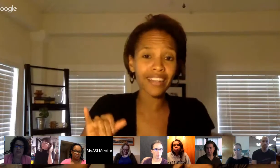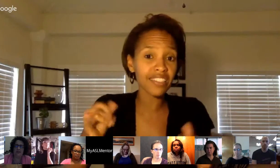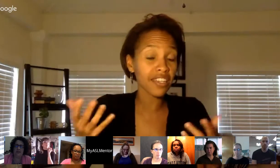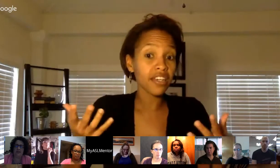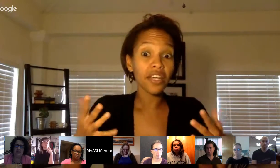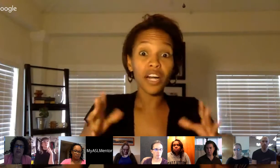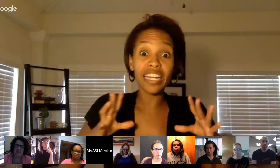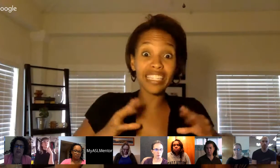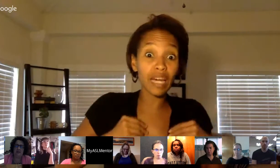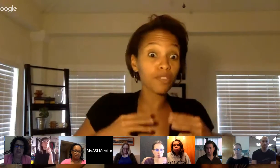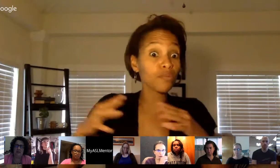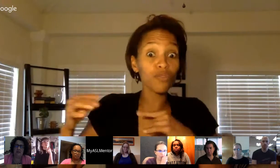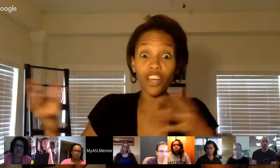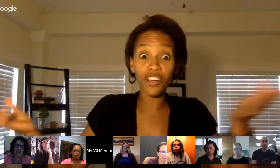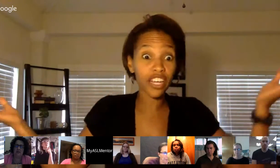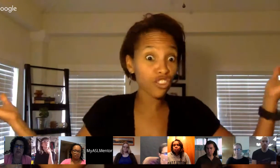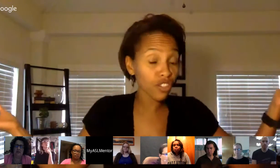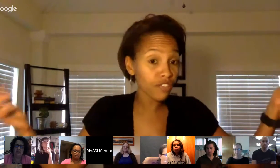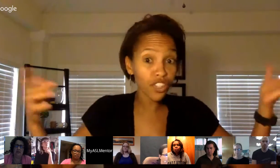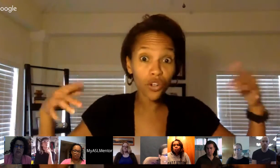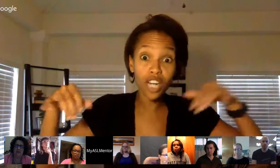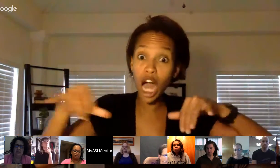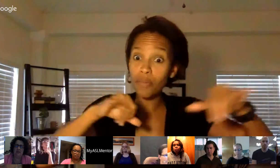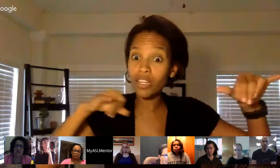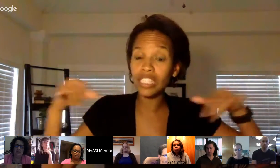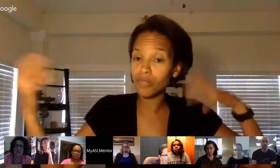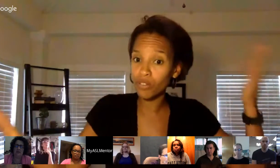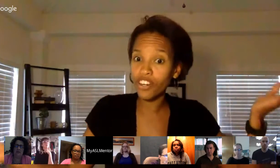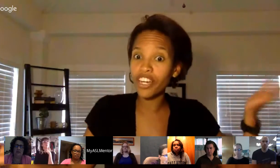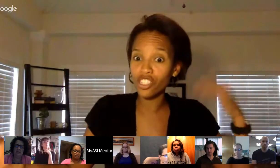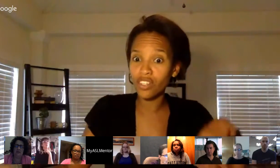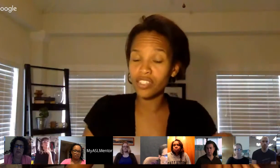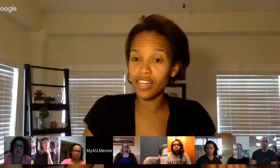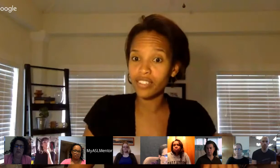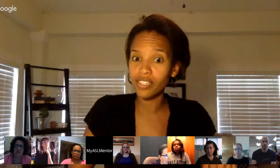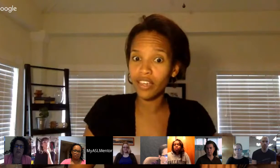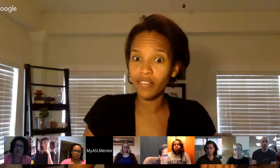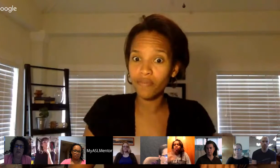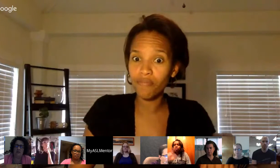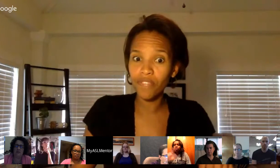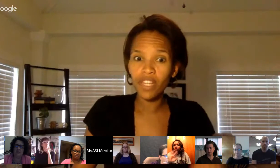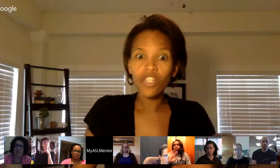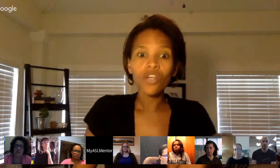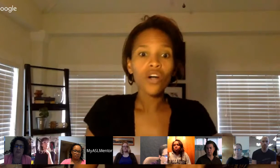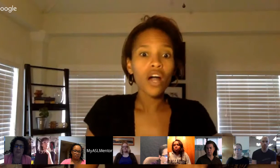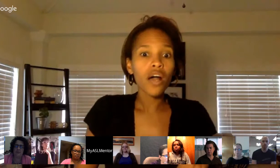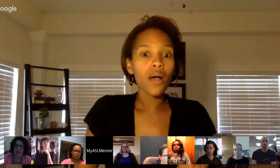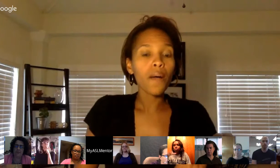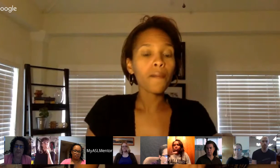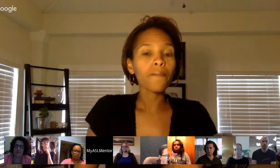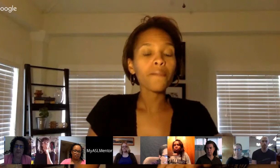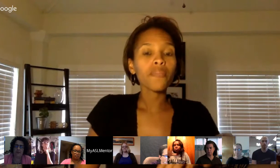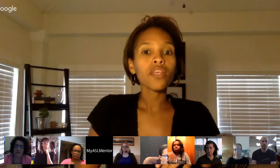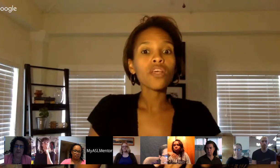maybe that's an acceptable variation of, a common acceptable variation of the signed skin.